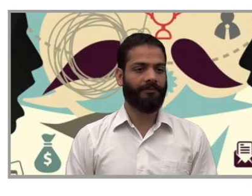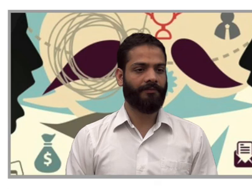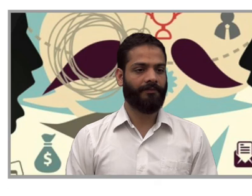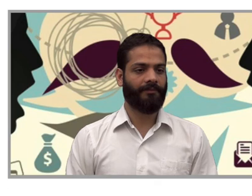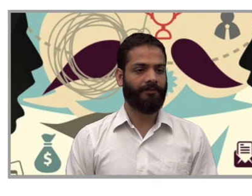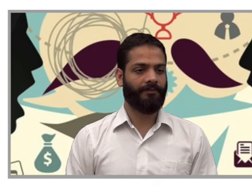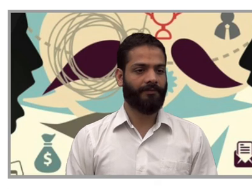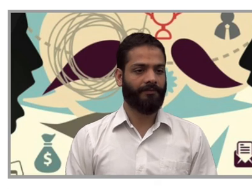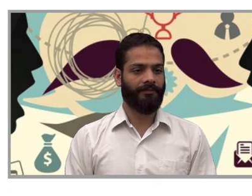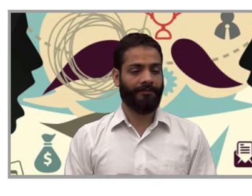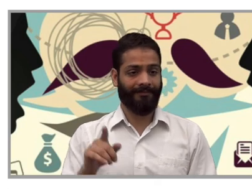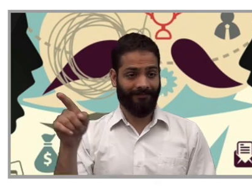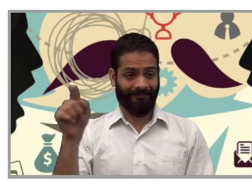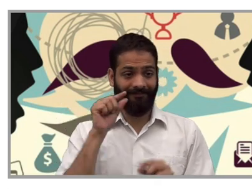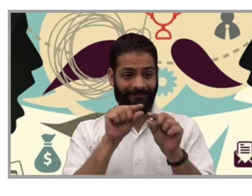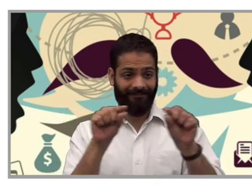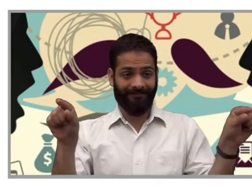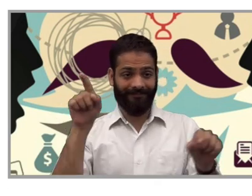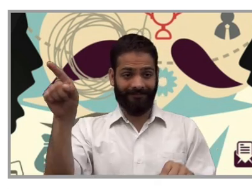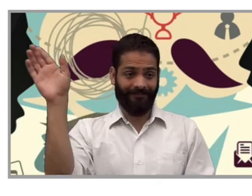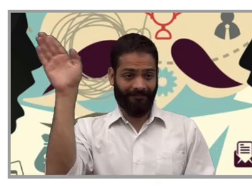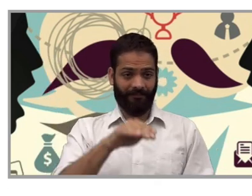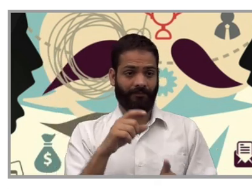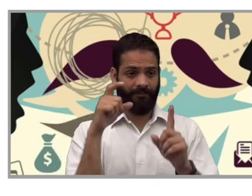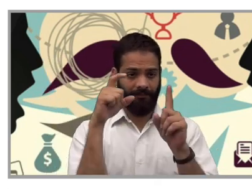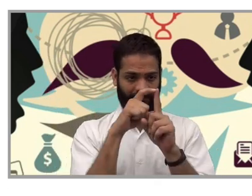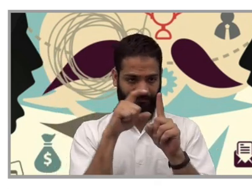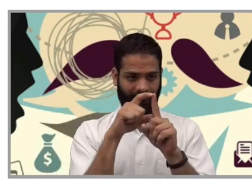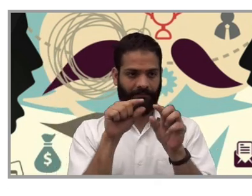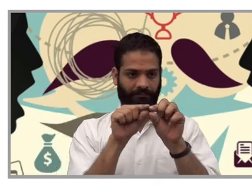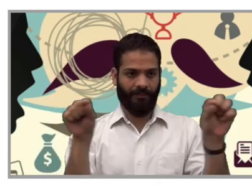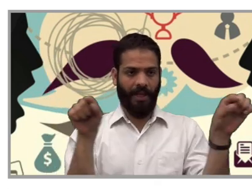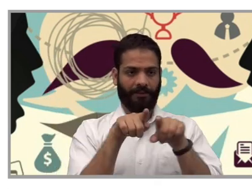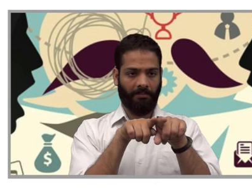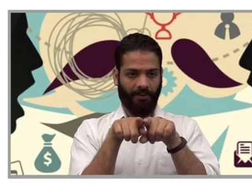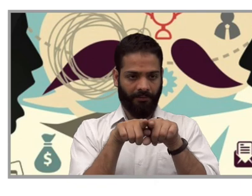The next grammatical category is gender.